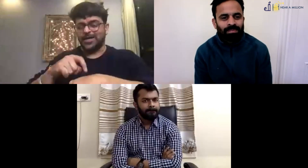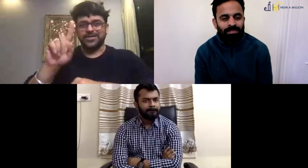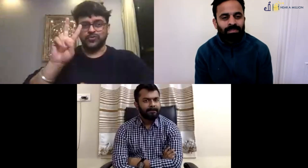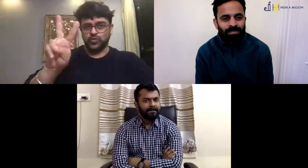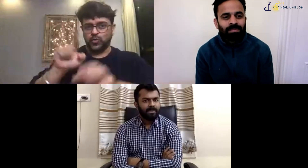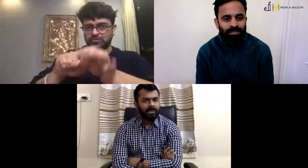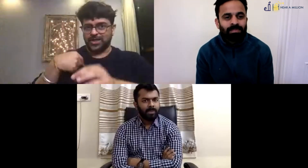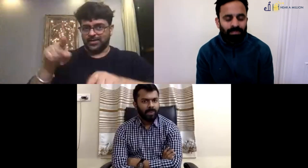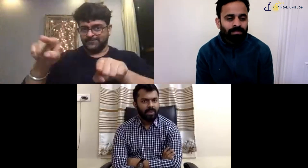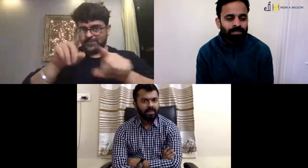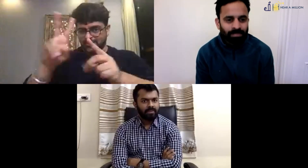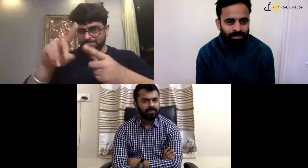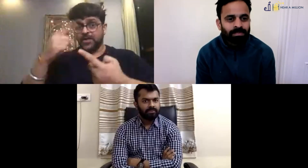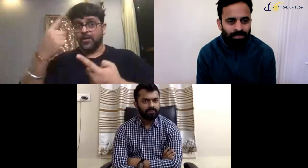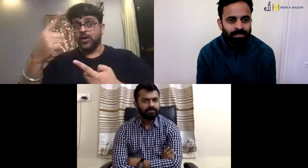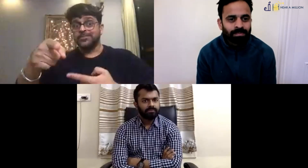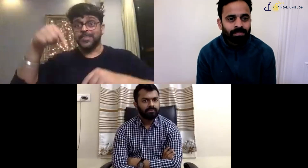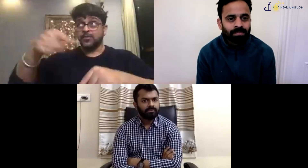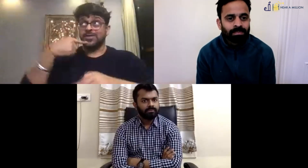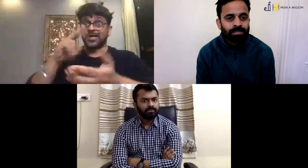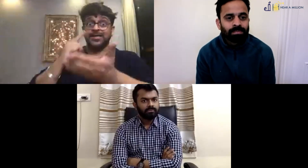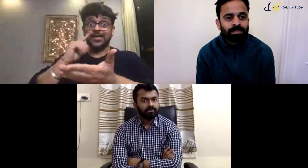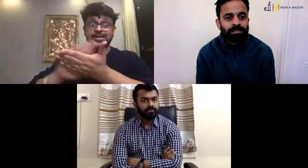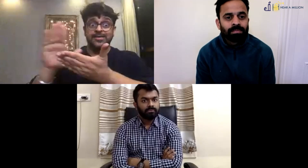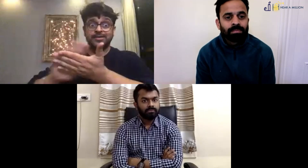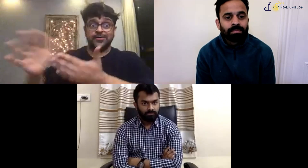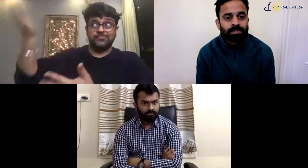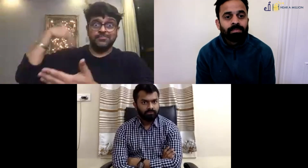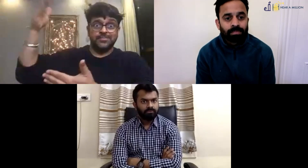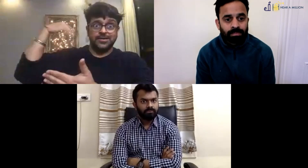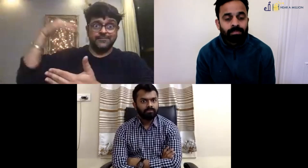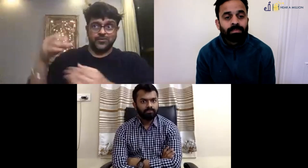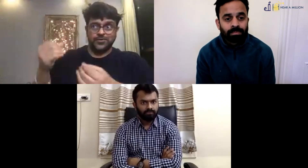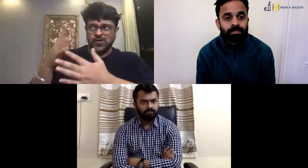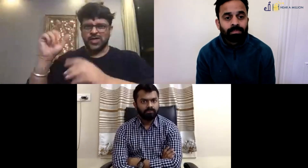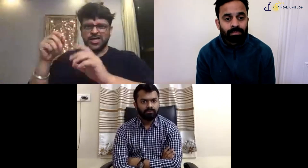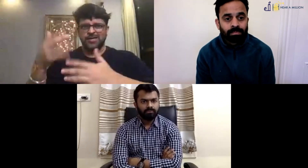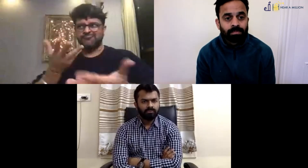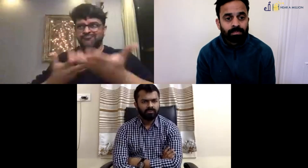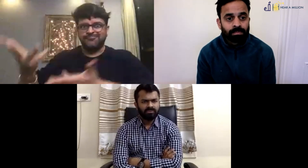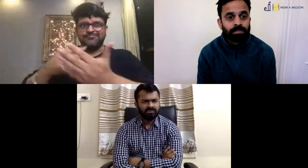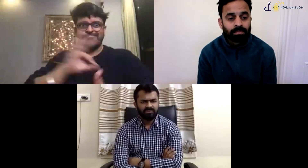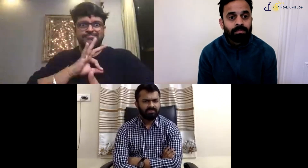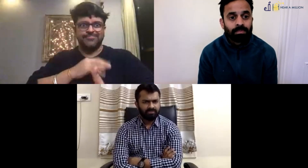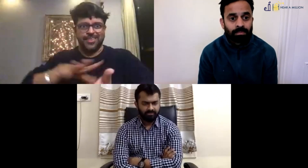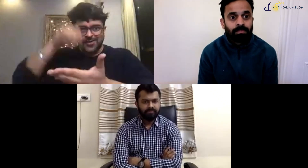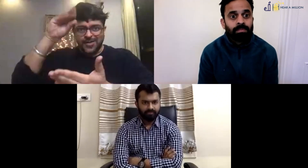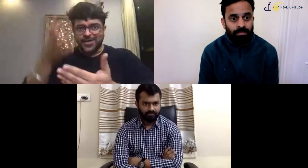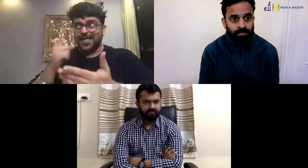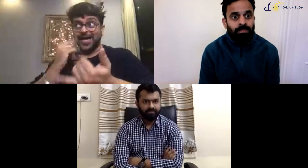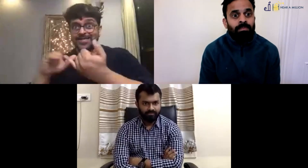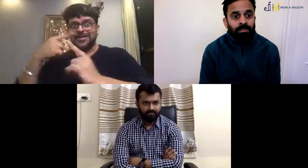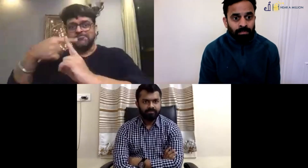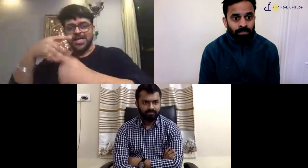people. I have two questions. I know it's time, but I have two questions for you. Like you said, NIHH earlier